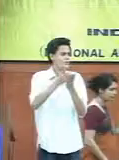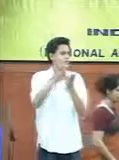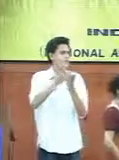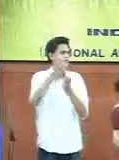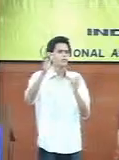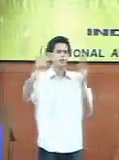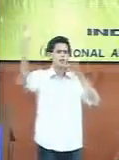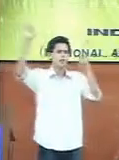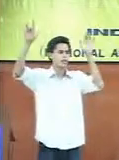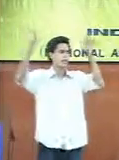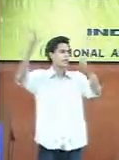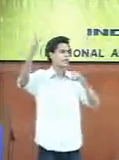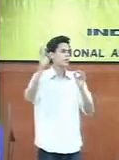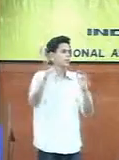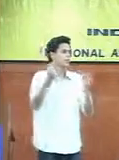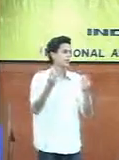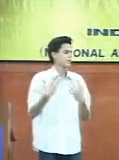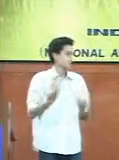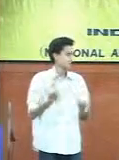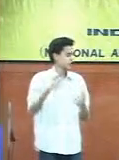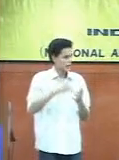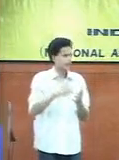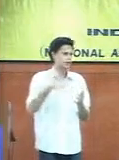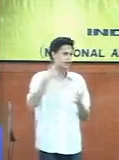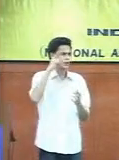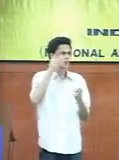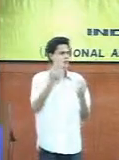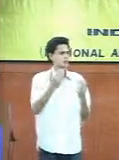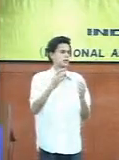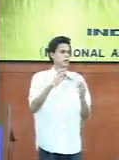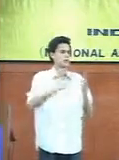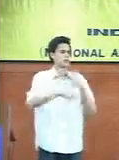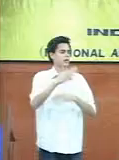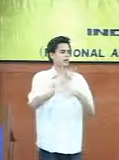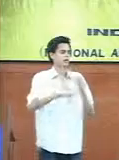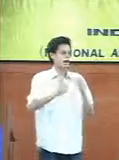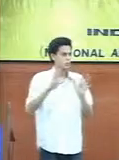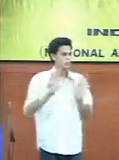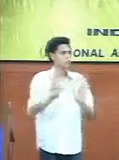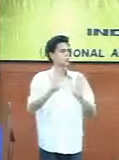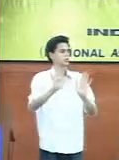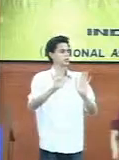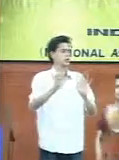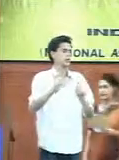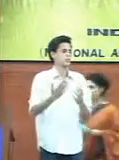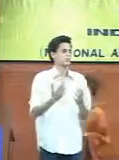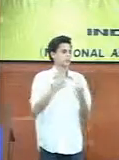on, you know, far-flung areas. So I think this is something that the disability sector can push for.